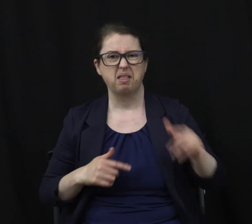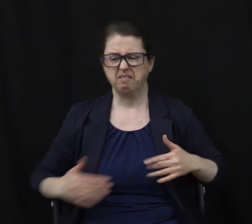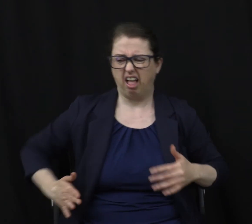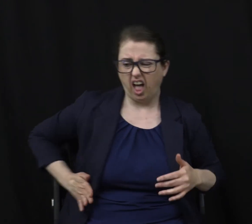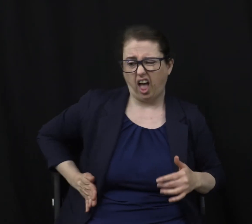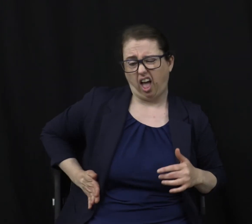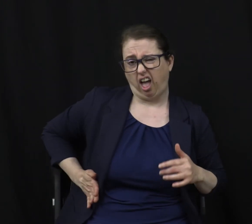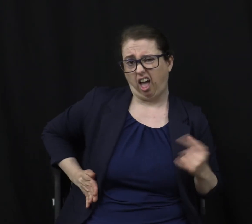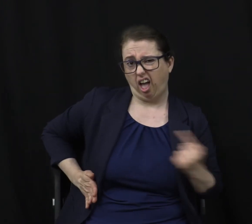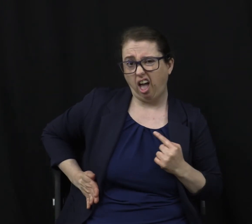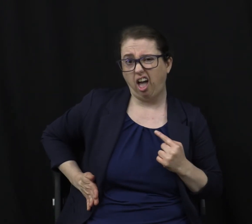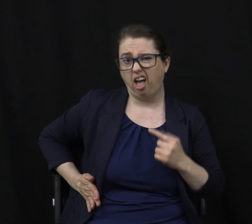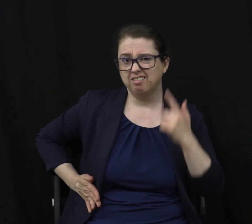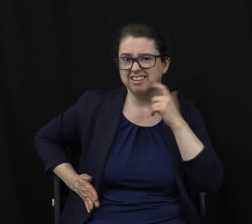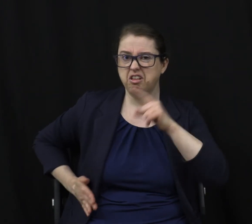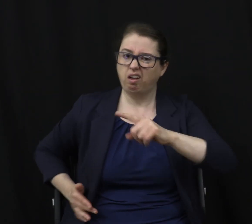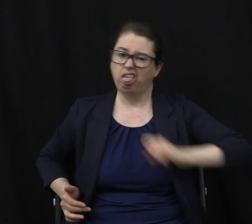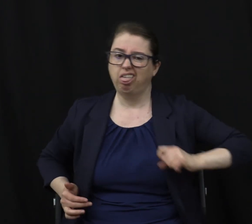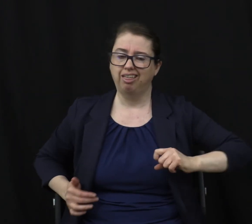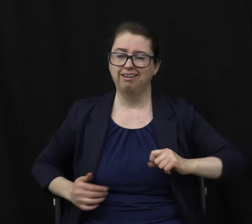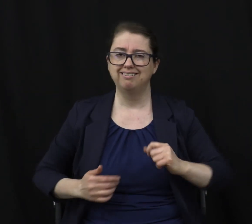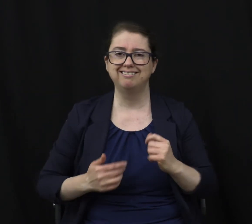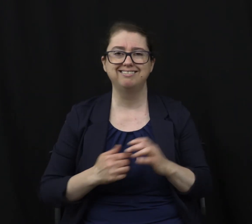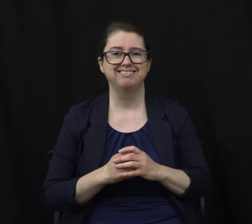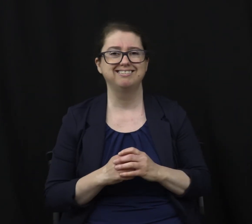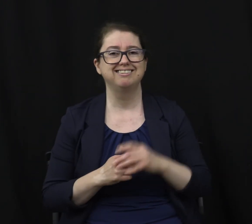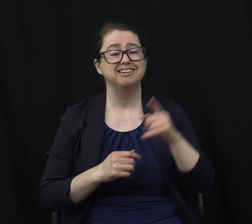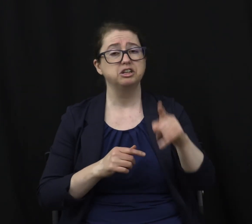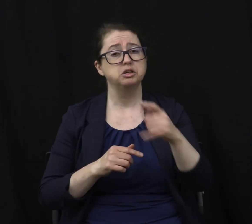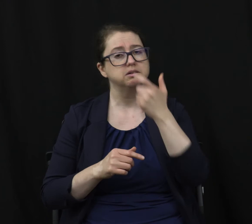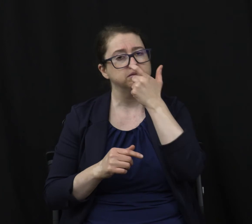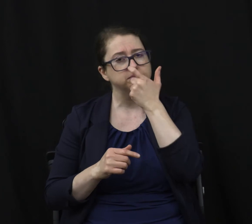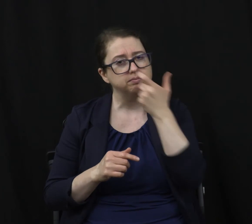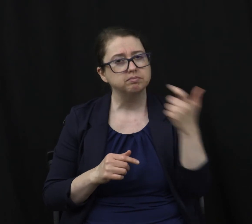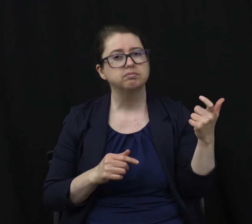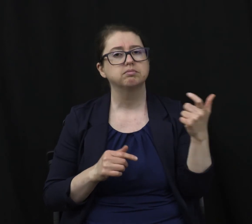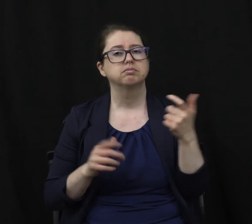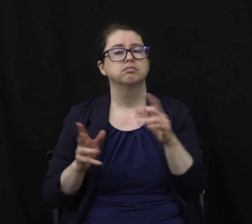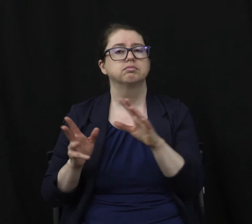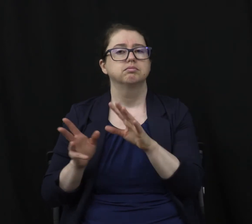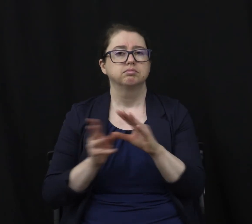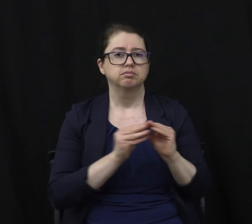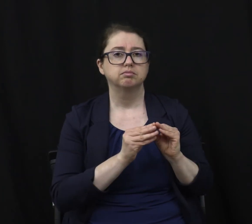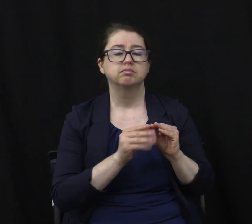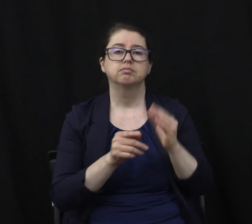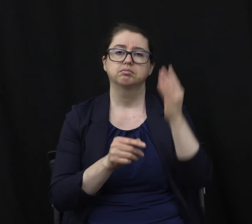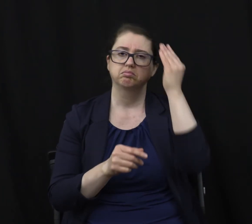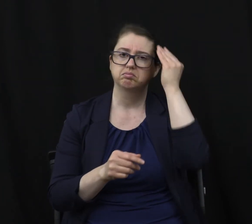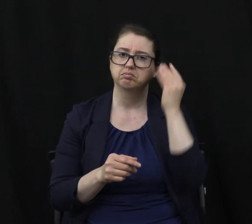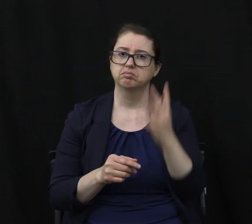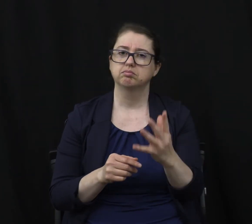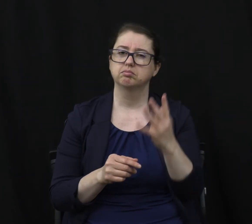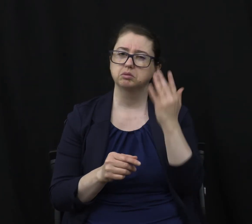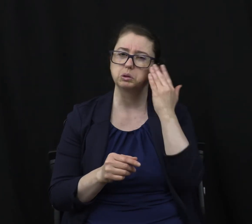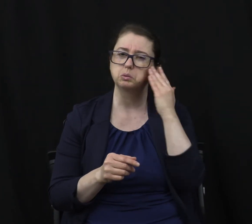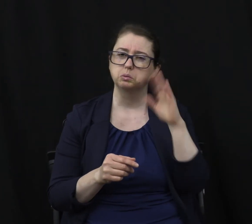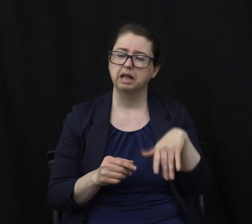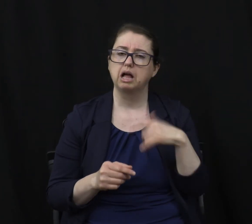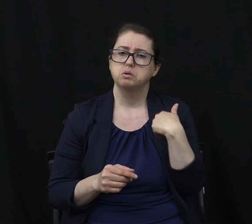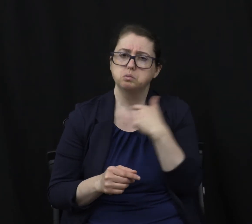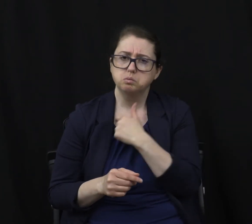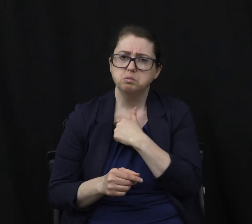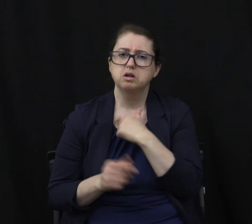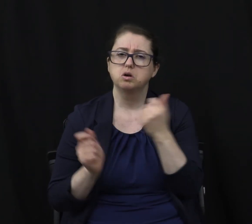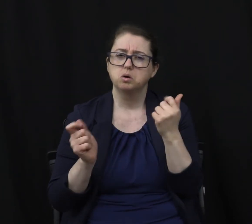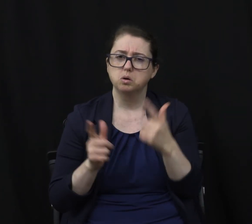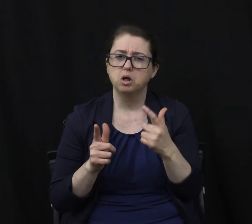As you watch each presentation, please know that we're on a journey together. And the topics